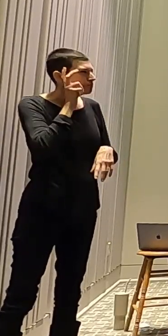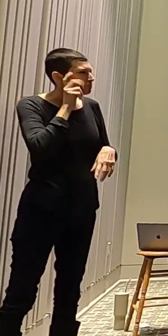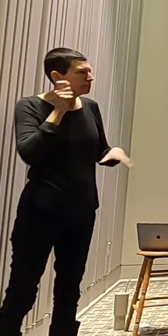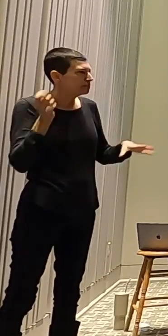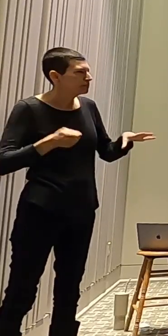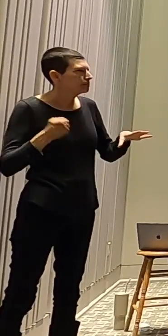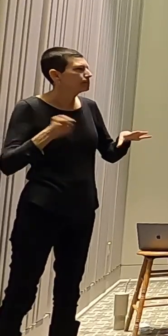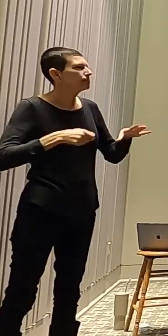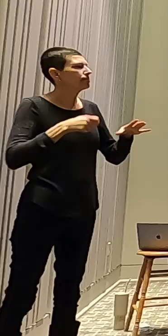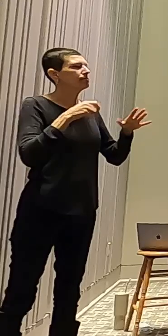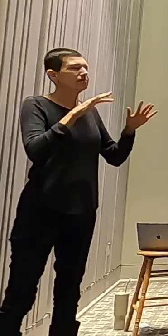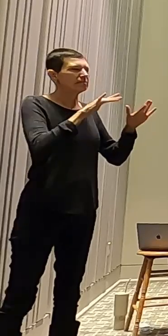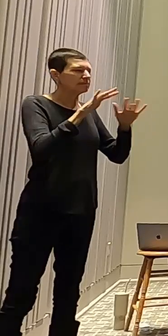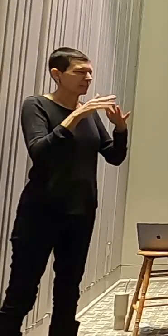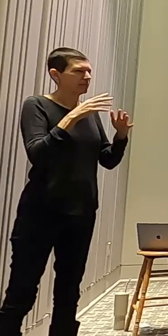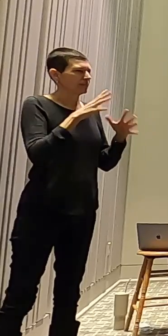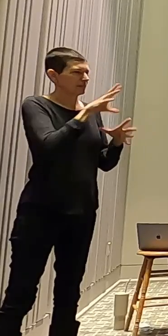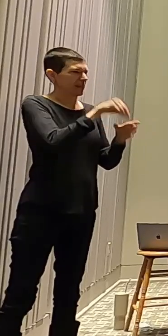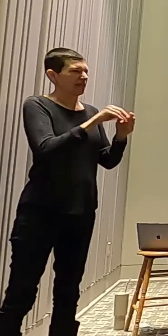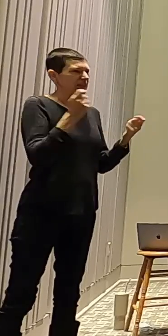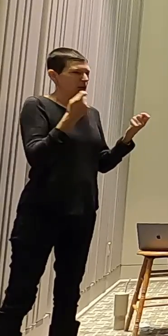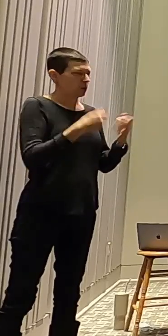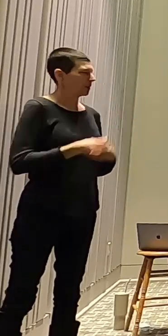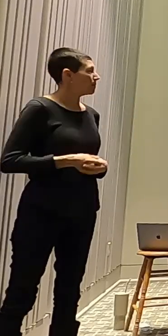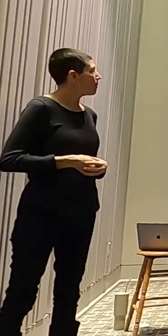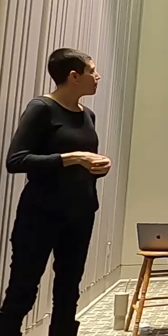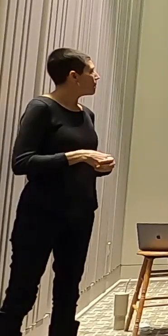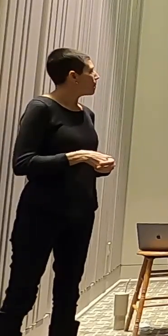auditory of what you're seeing in these ceremonies.